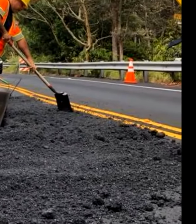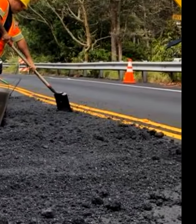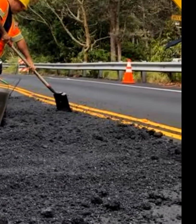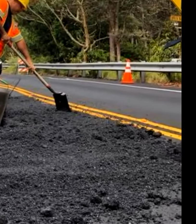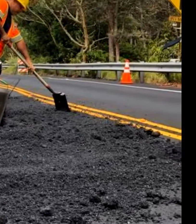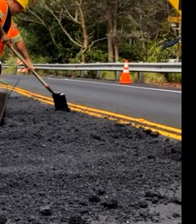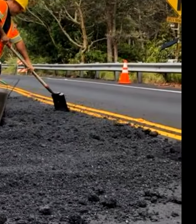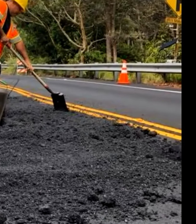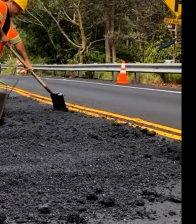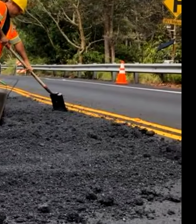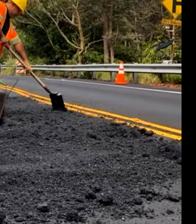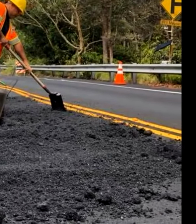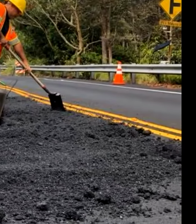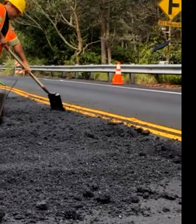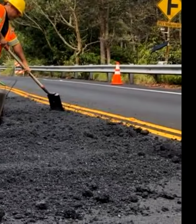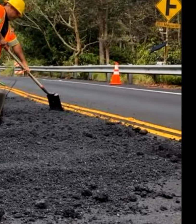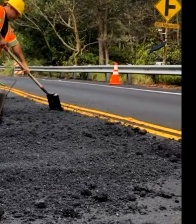seeing